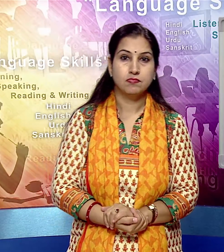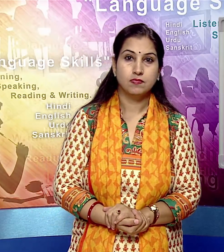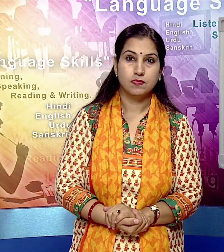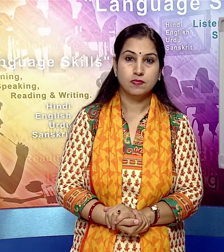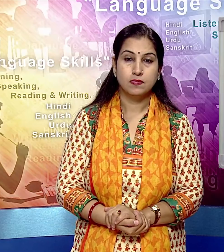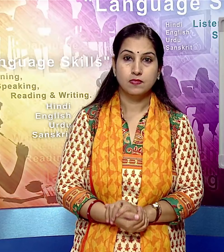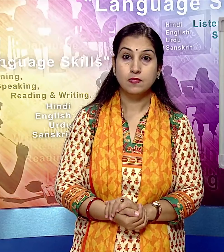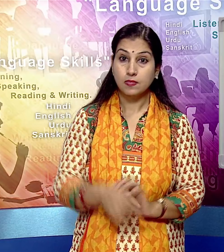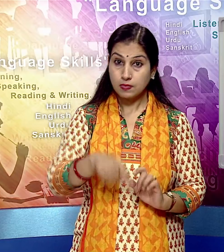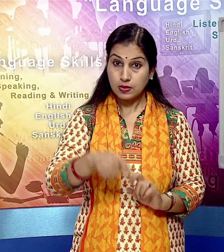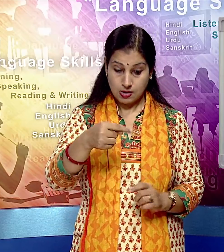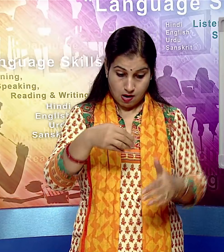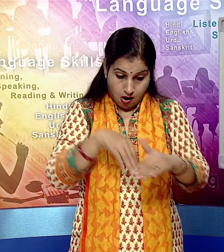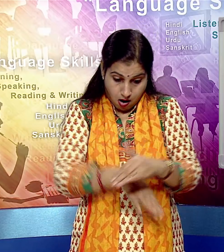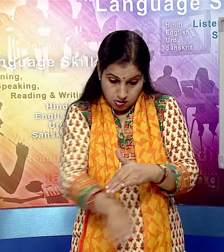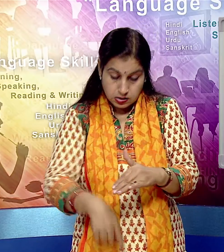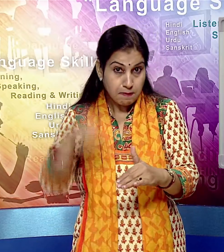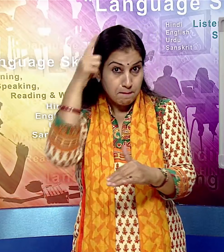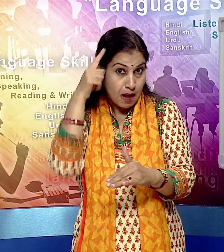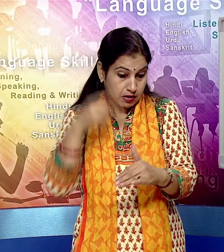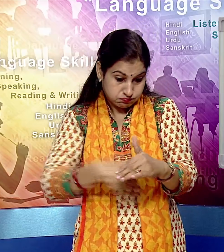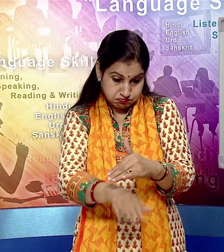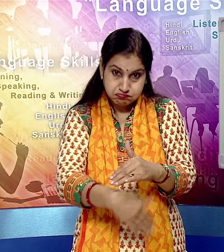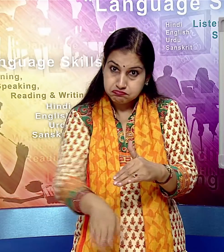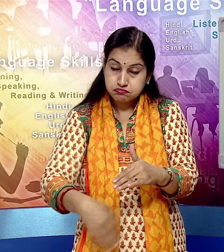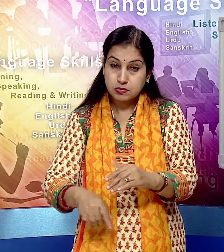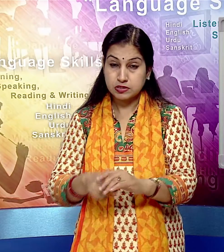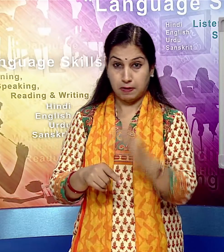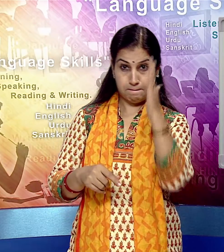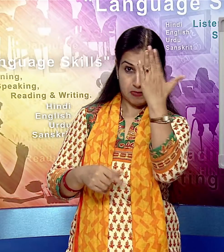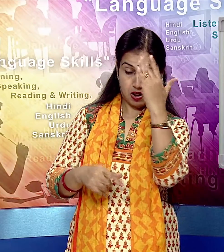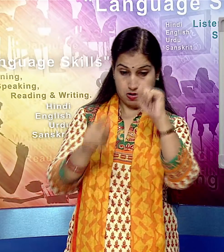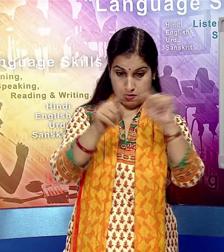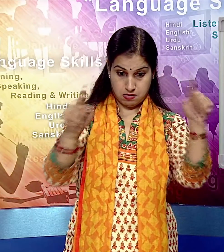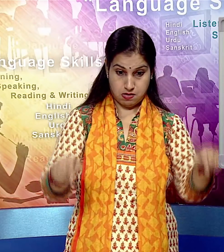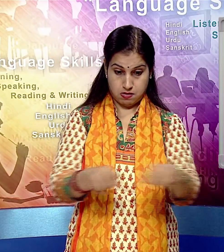have black color inside, and the mirror and glass on its lid.